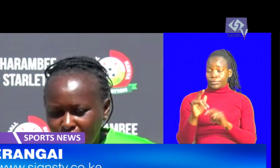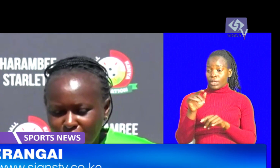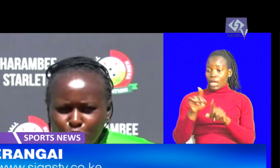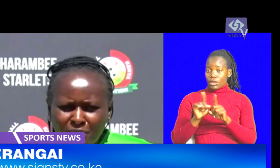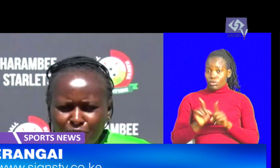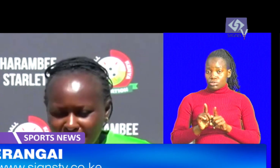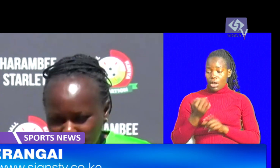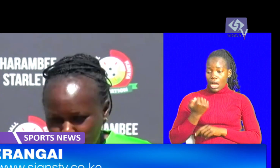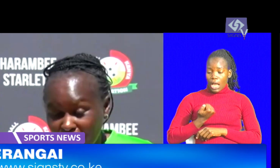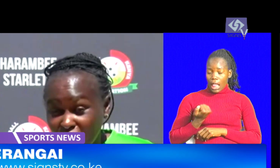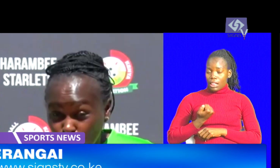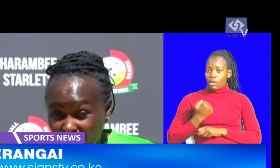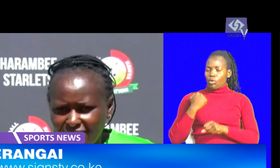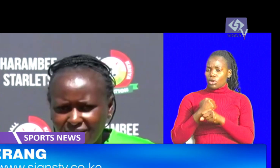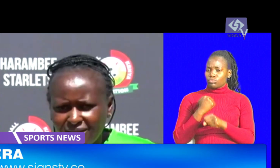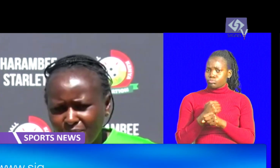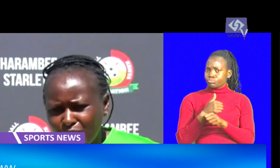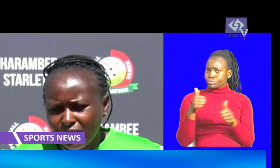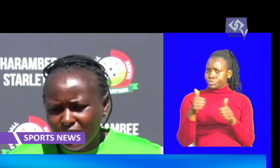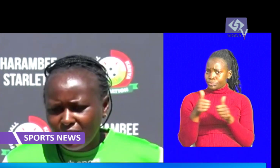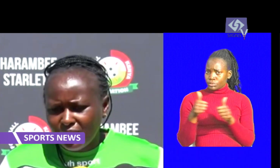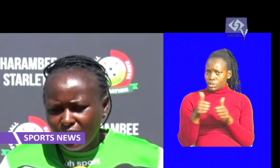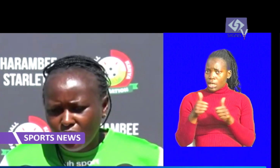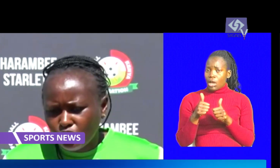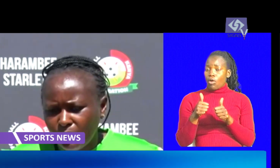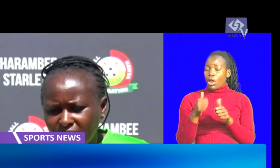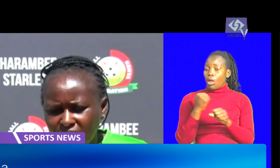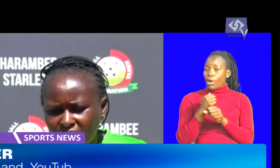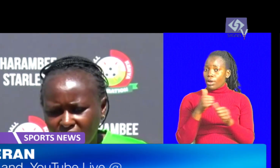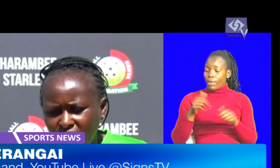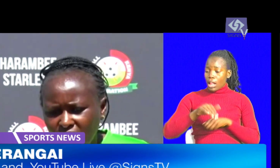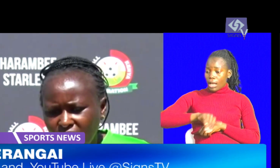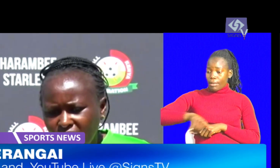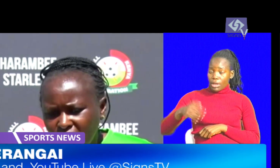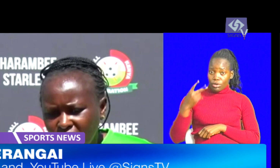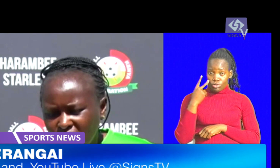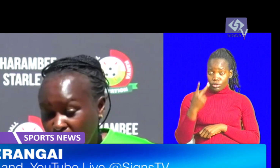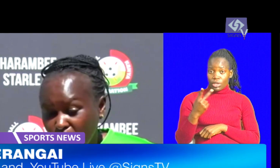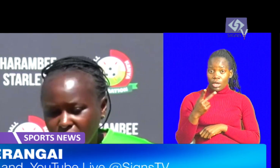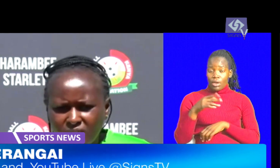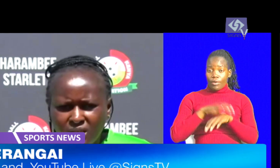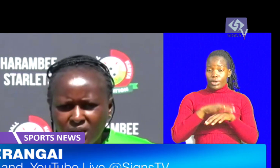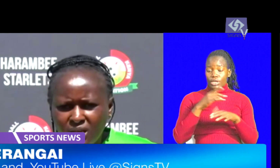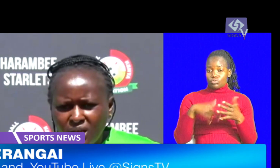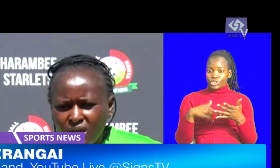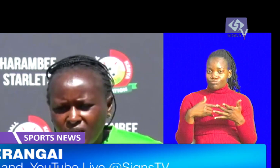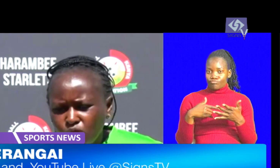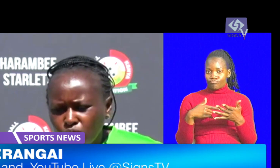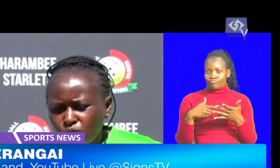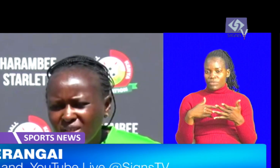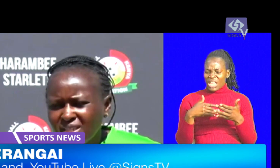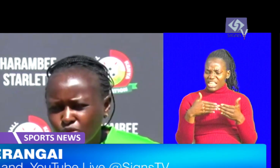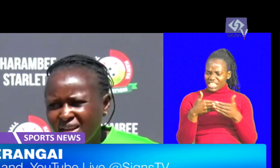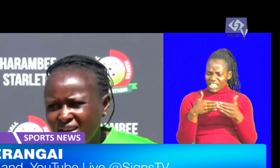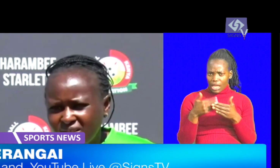Wasichana walijiskuma vizuri. Cameroon uliona tulipata very slim lose. Ni kitu tunaweza